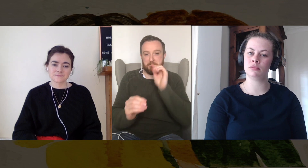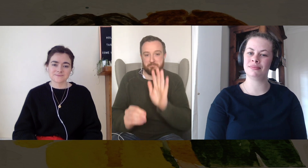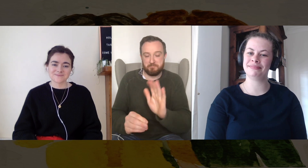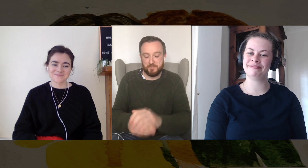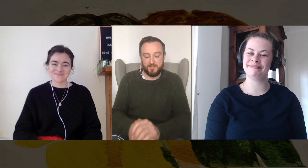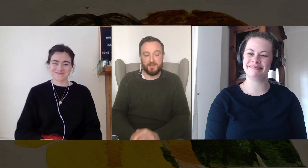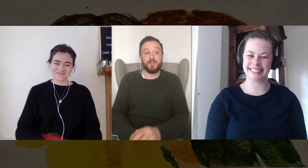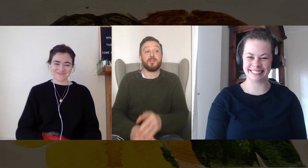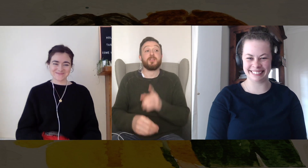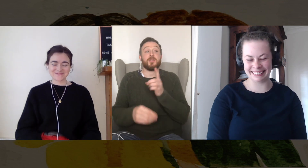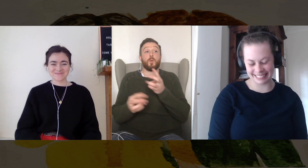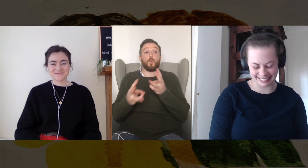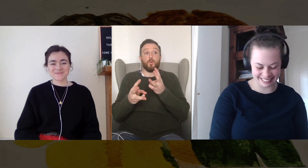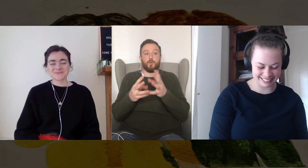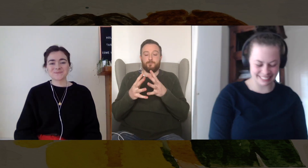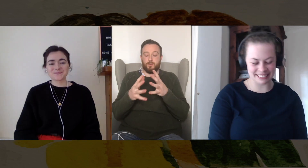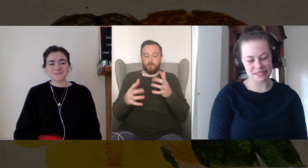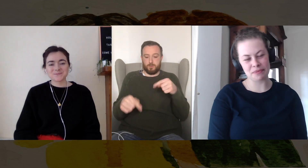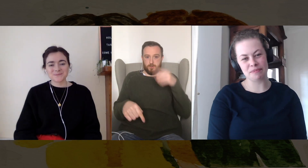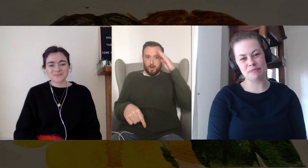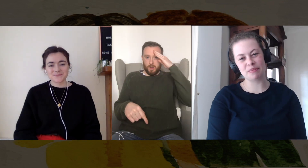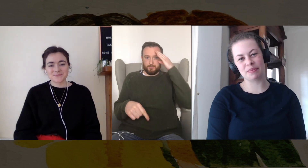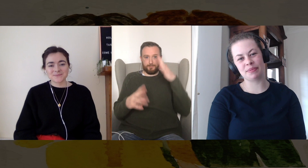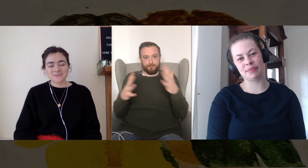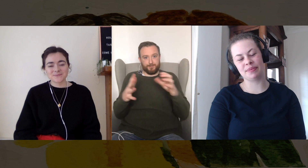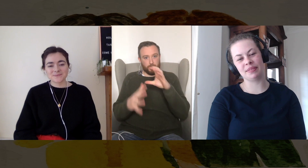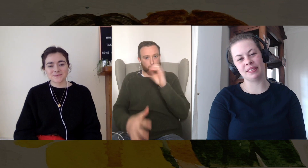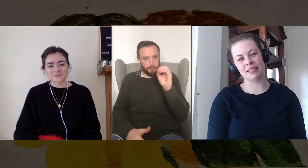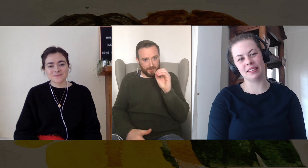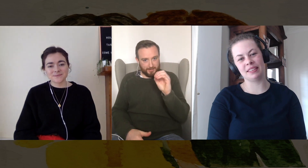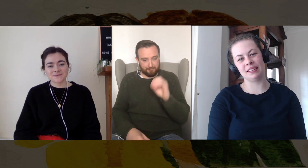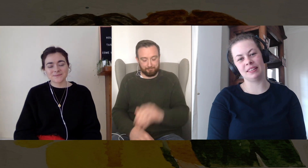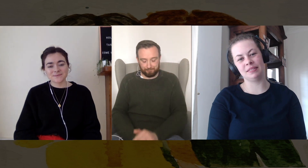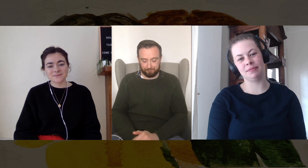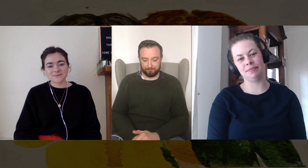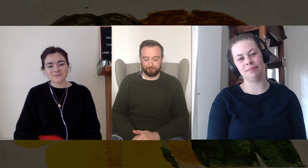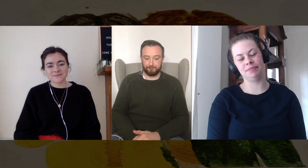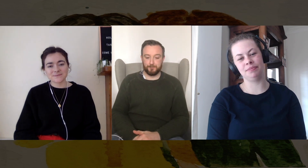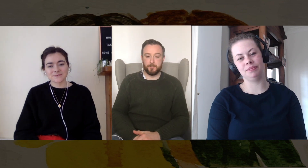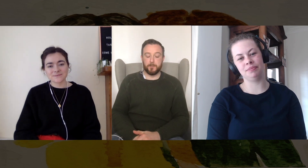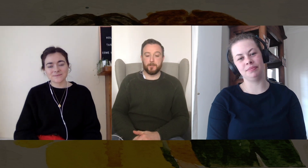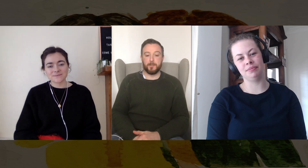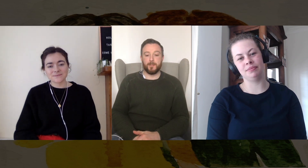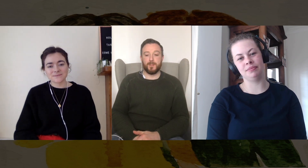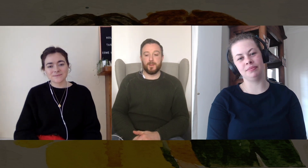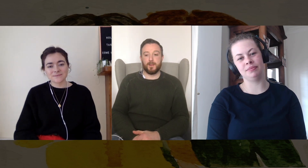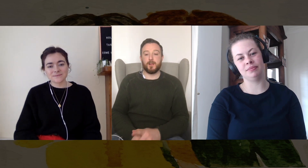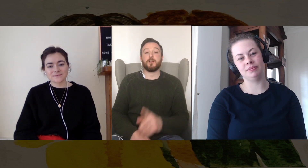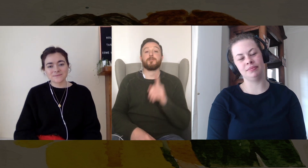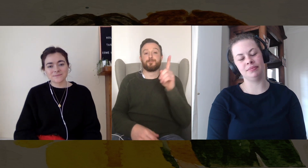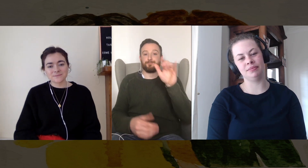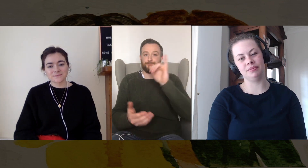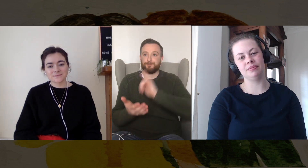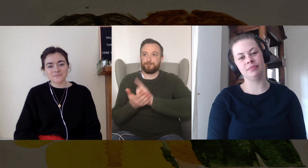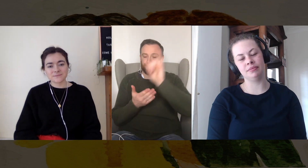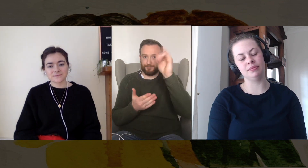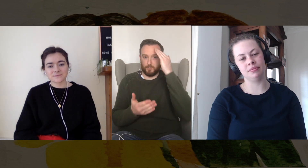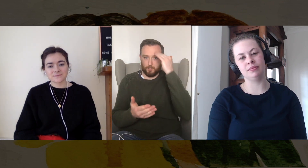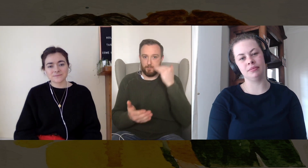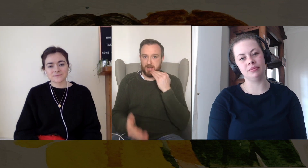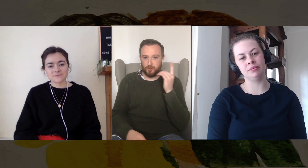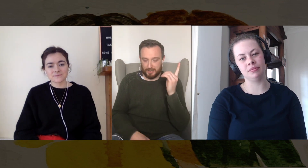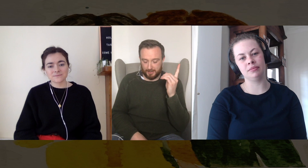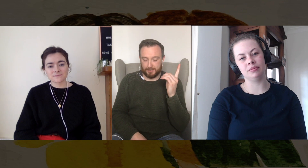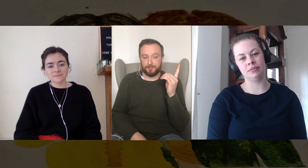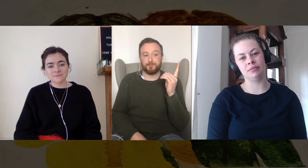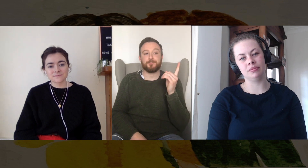Not everyone has to go and work on Wall Street unless that's what they want to do. And just to remind me, a friend of mine, I won't say his name in